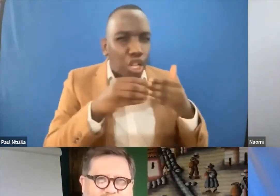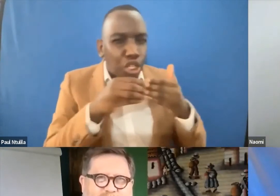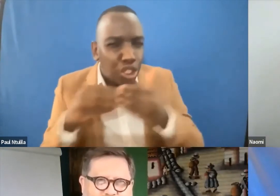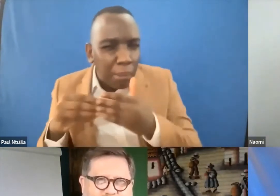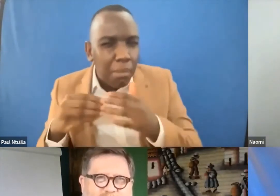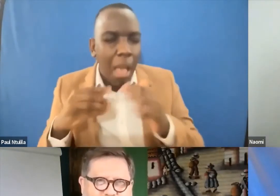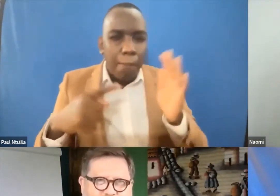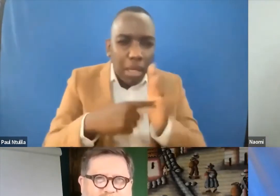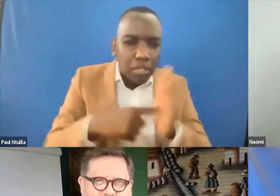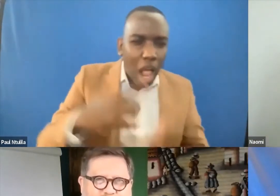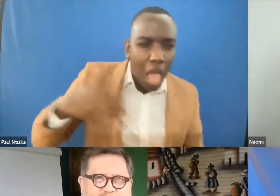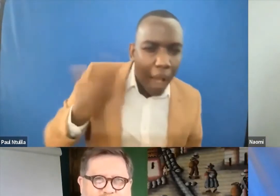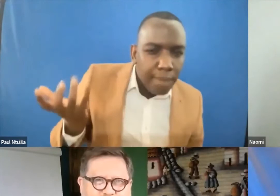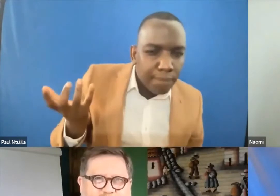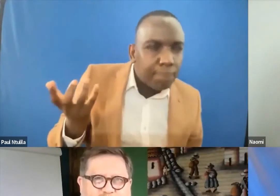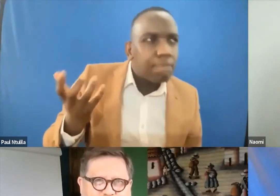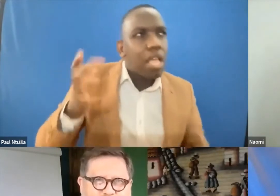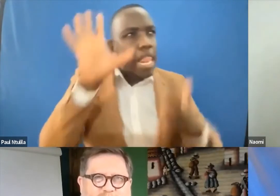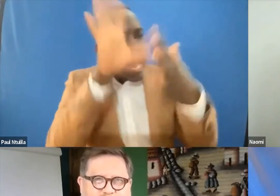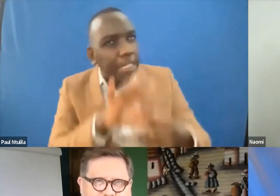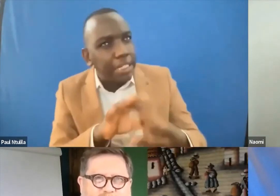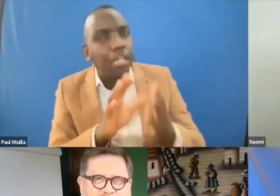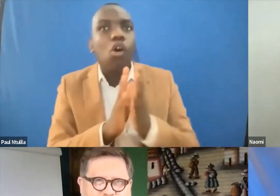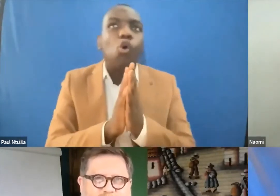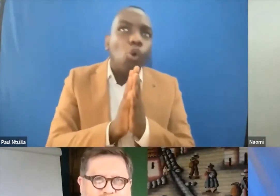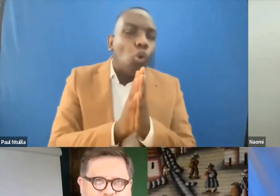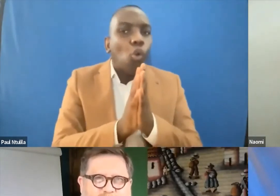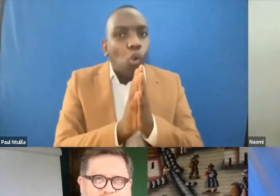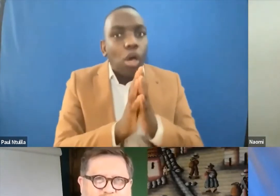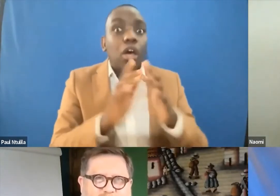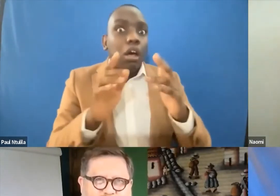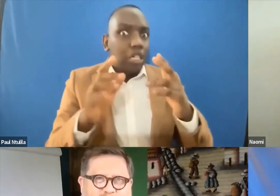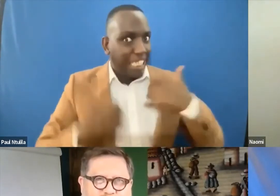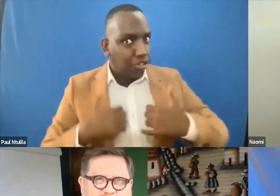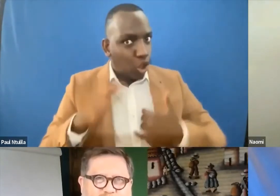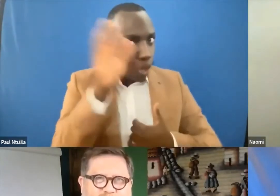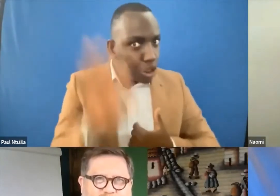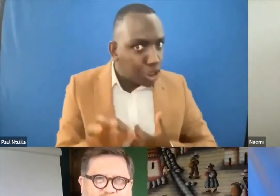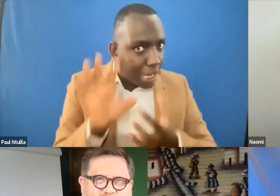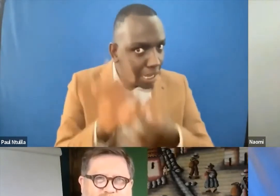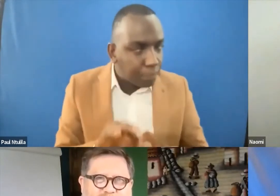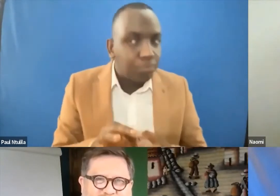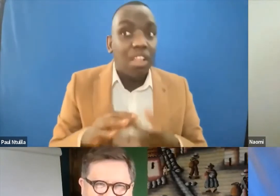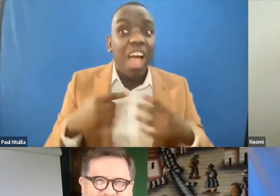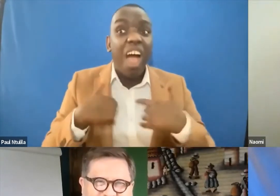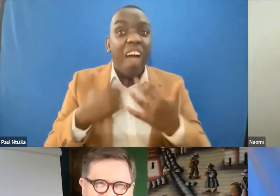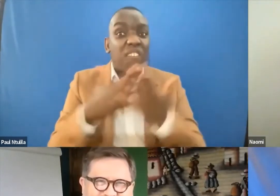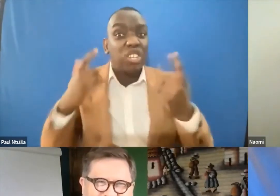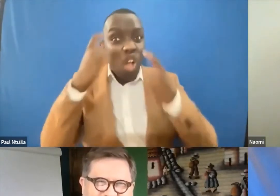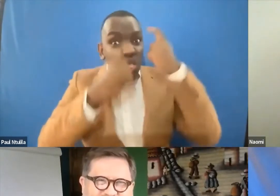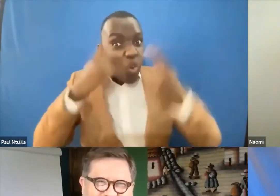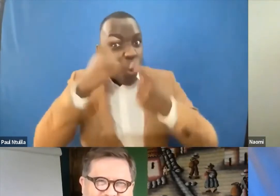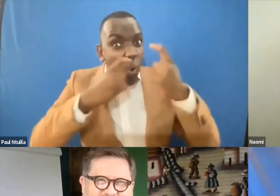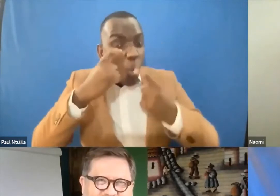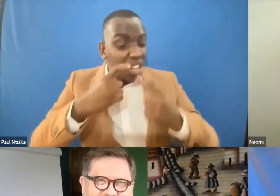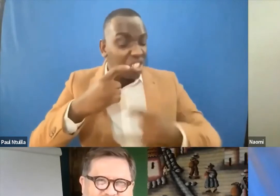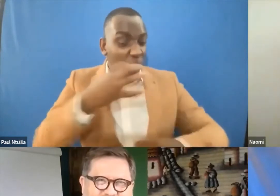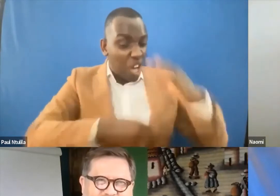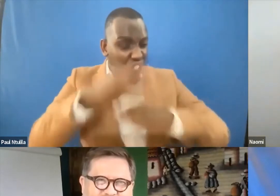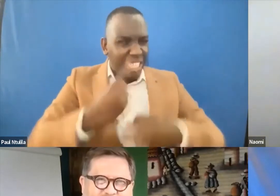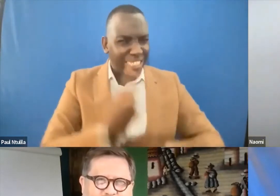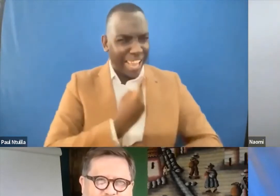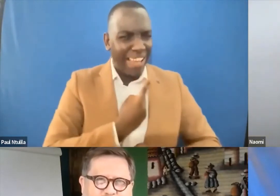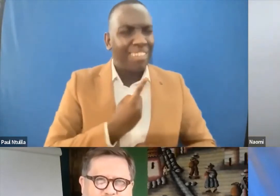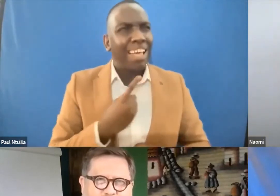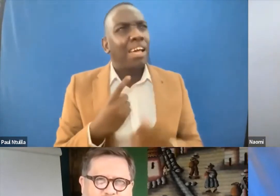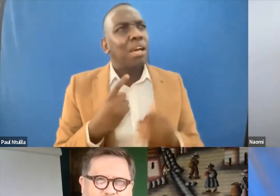And the second one, I think, was about discrimination and leadership throughout life. And I think that's an interesting question. And I've got